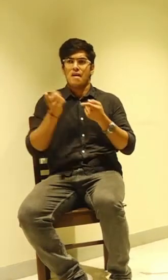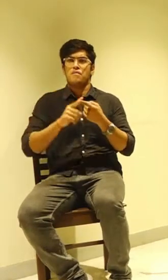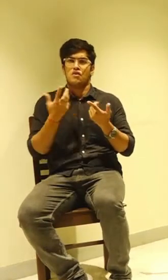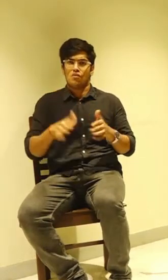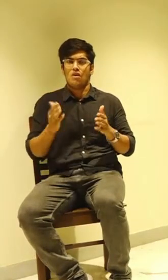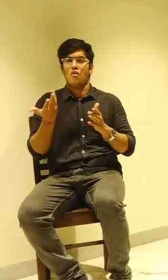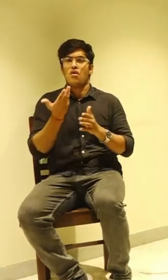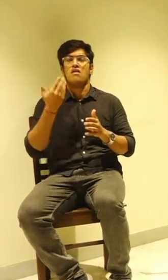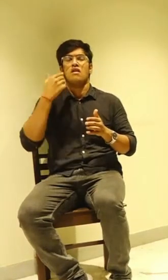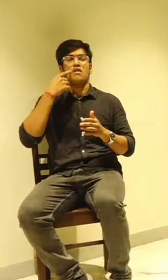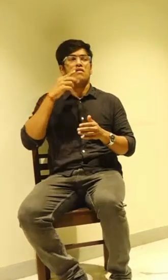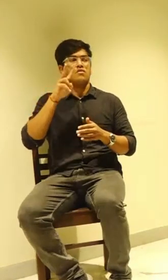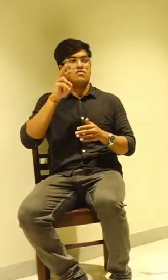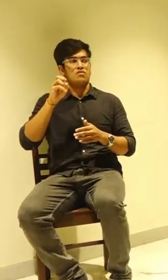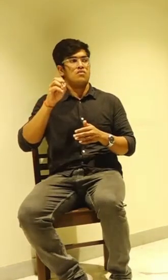directly. Aladi Krishna Swamy Iyer, who was